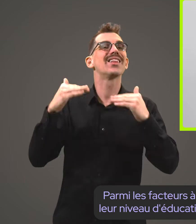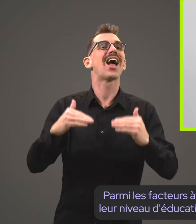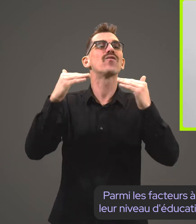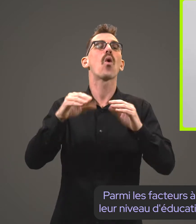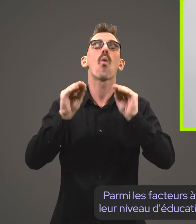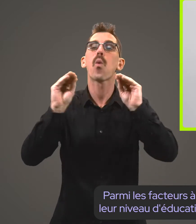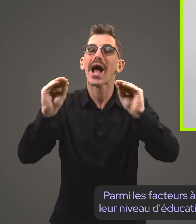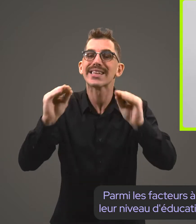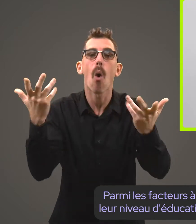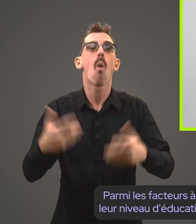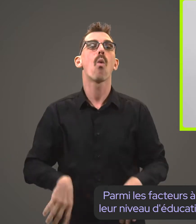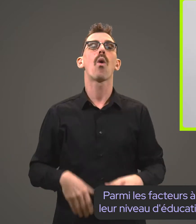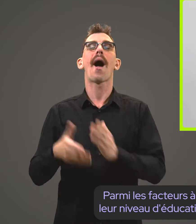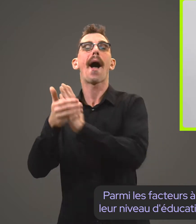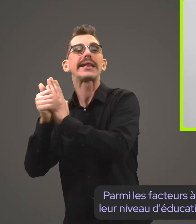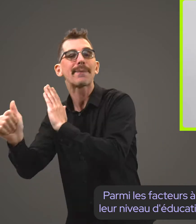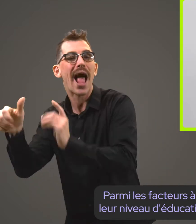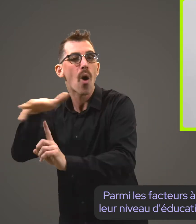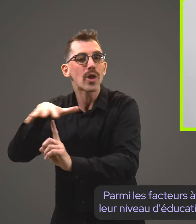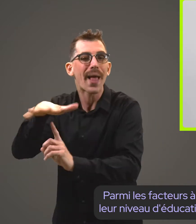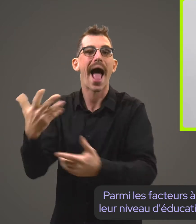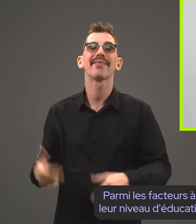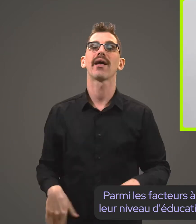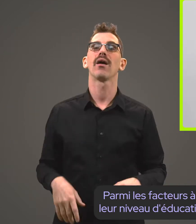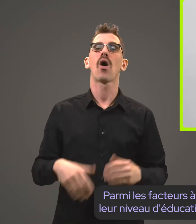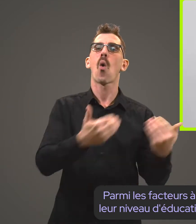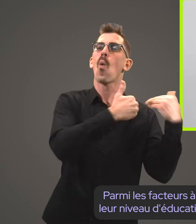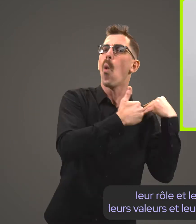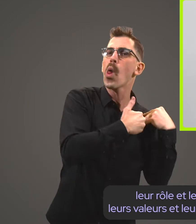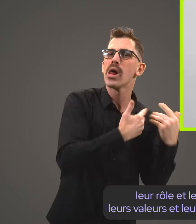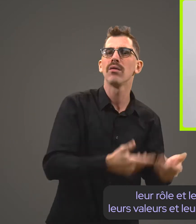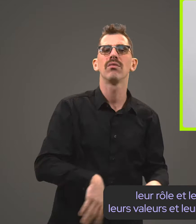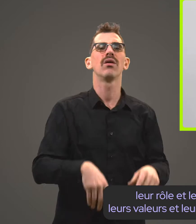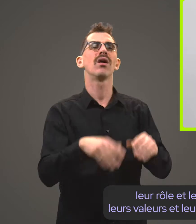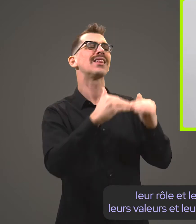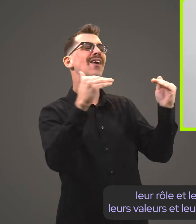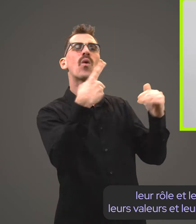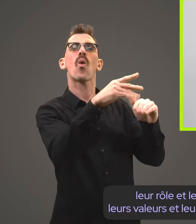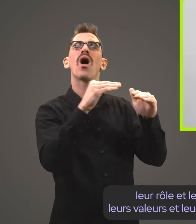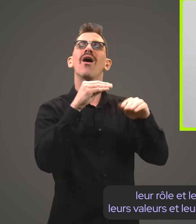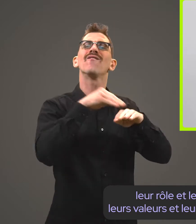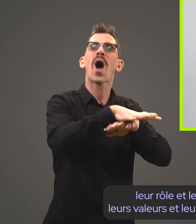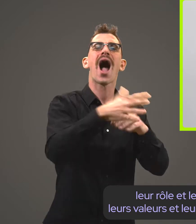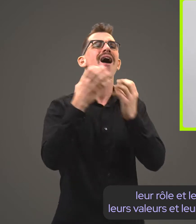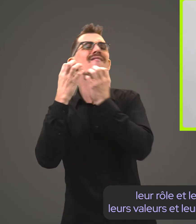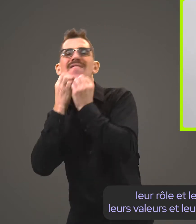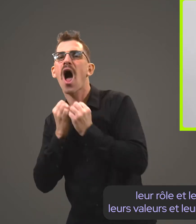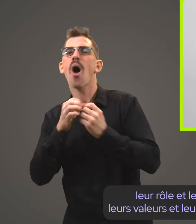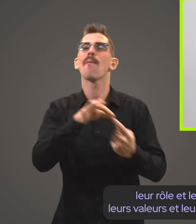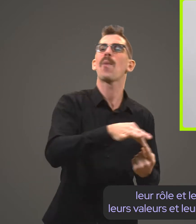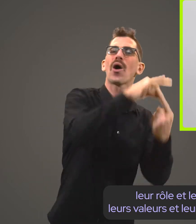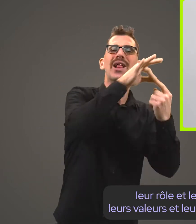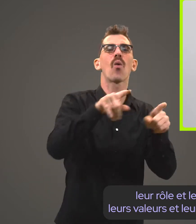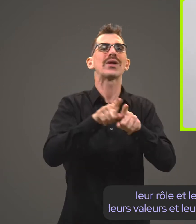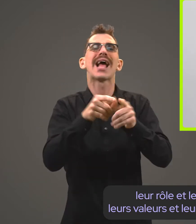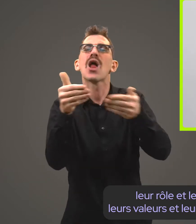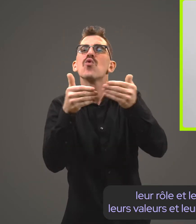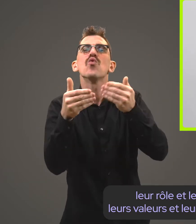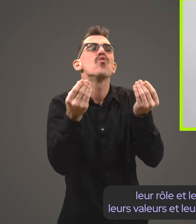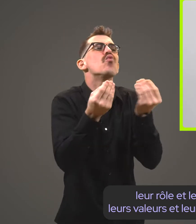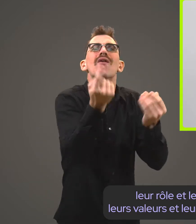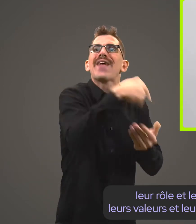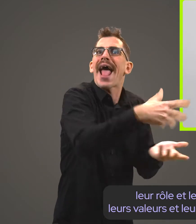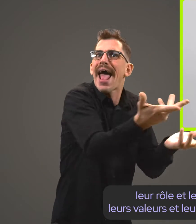their education level, their area of expertise, their roles and level of influence, their values